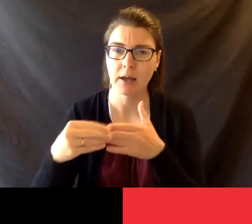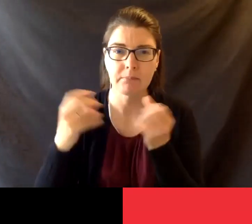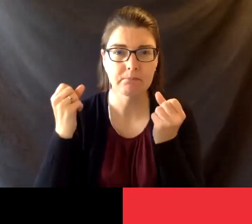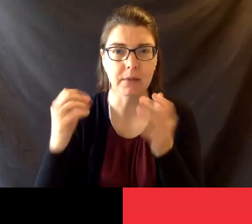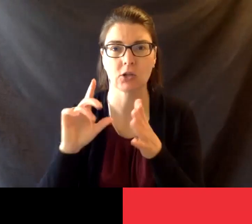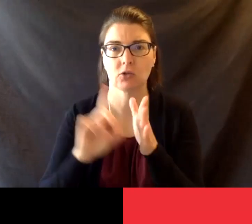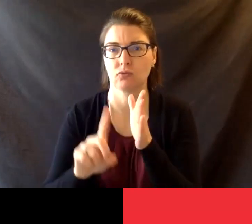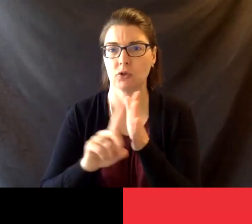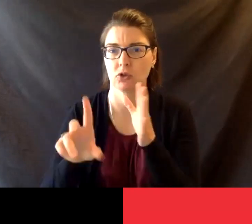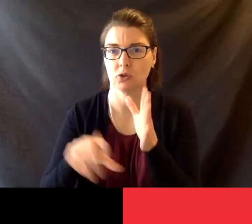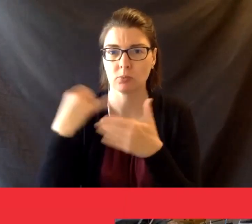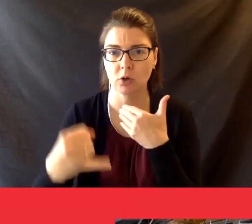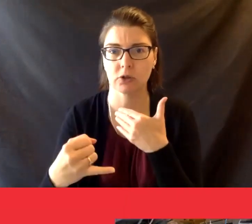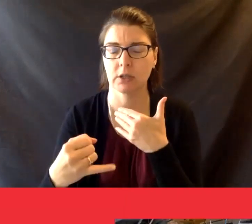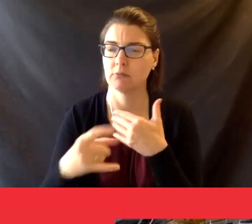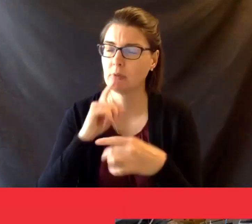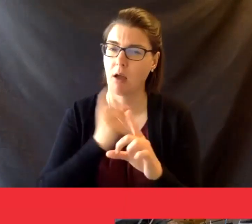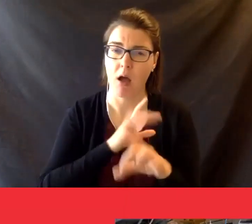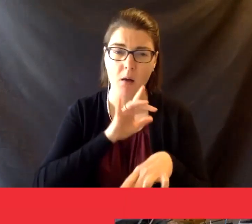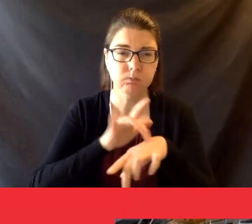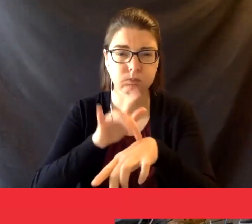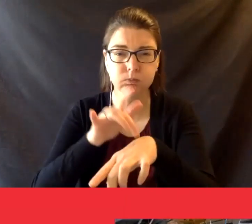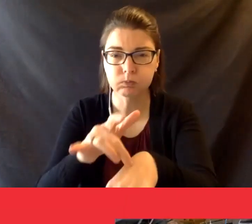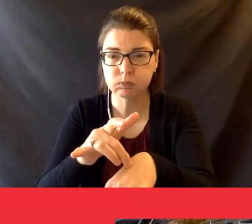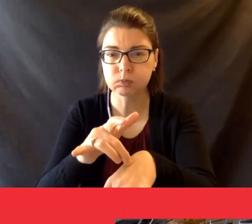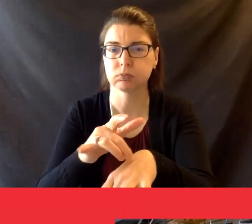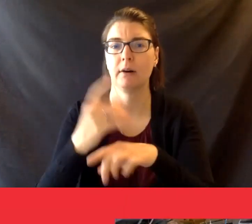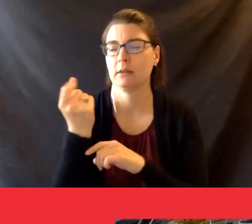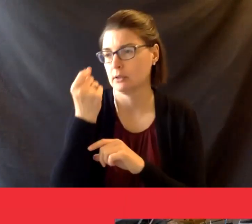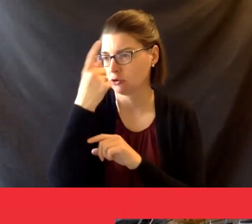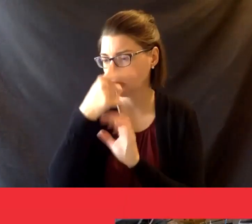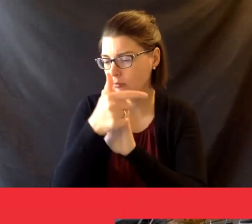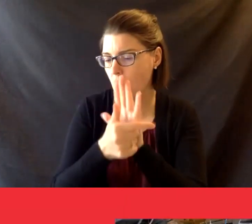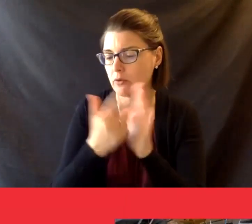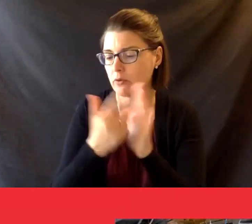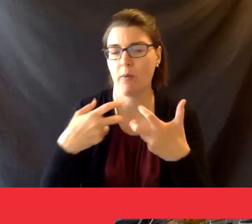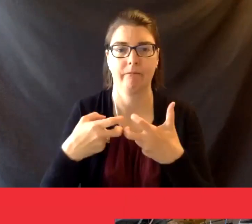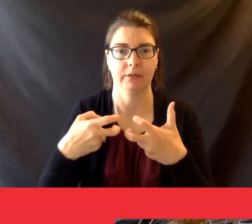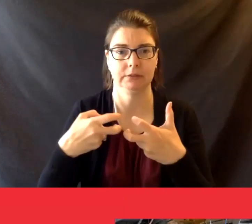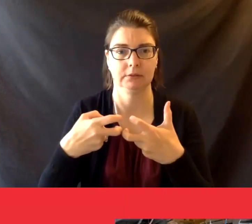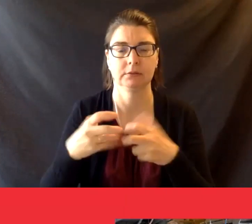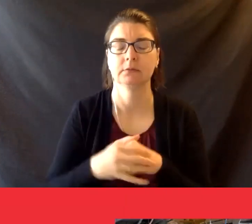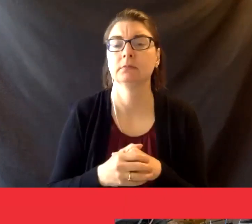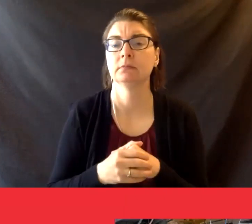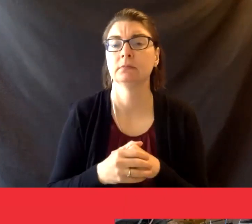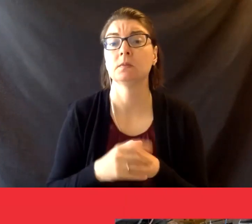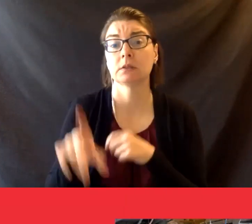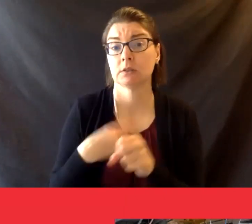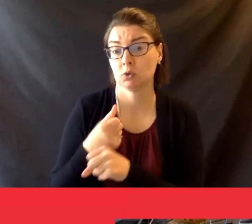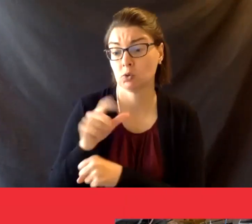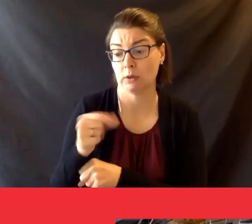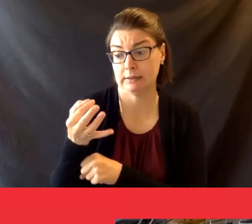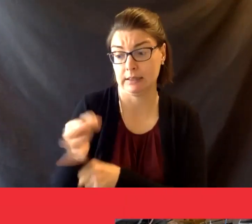to the understanding of the laws of physics. In 2019, Eric led a study published in the